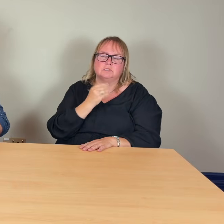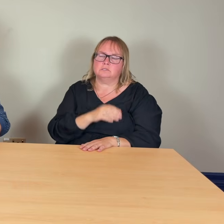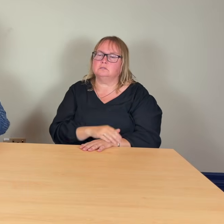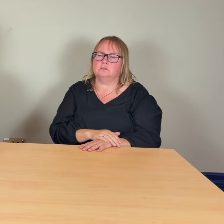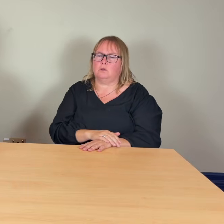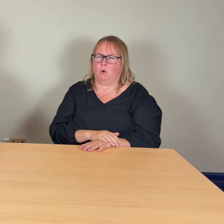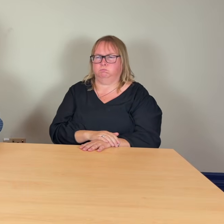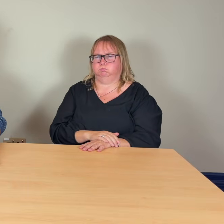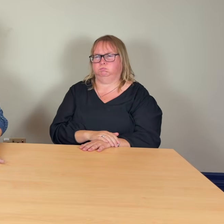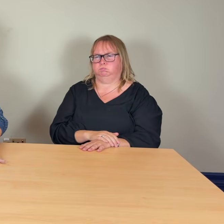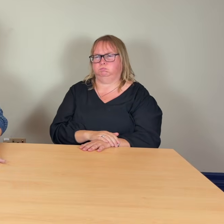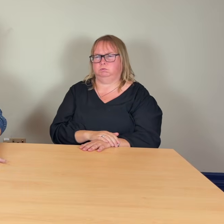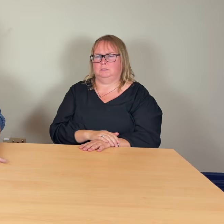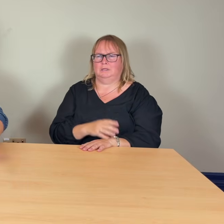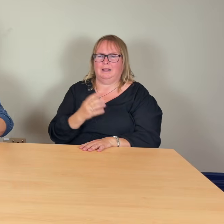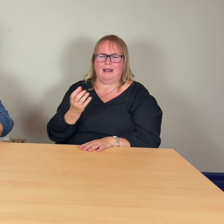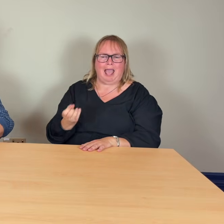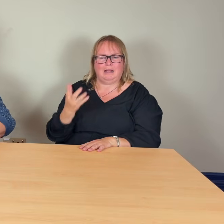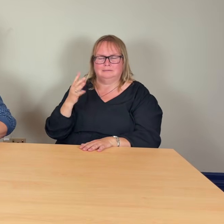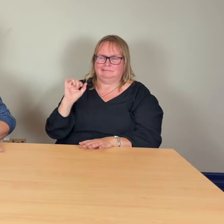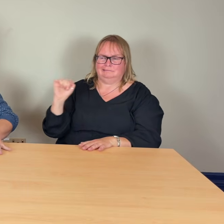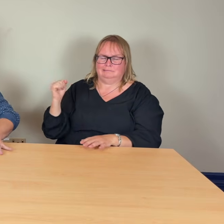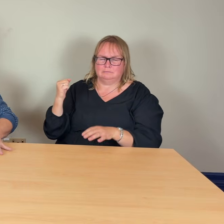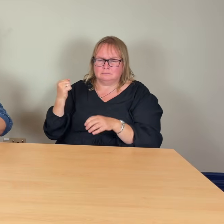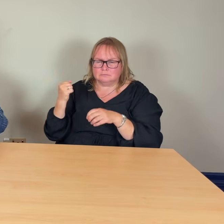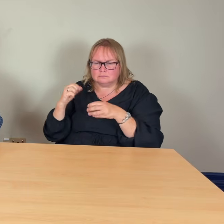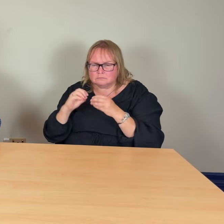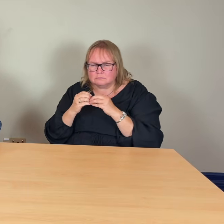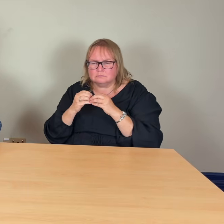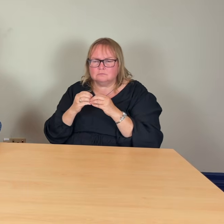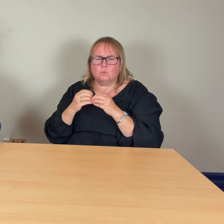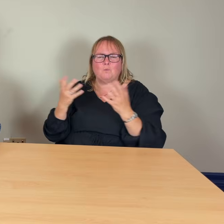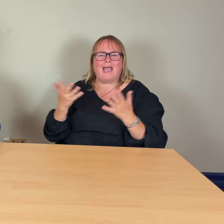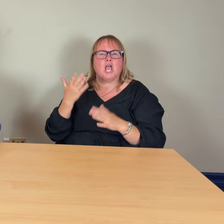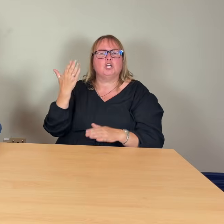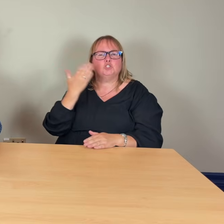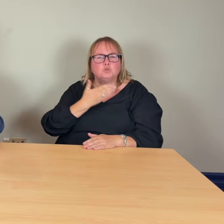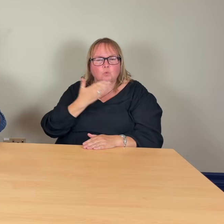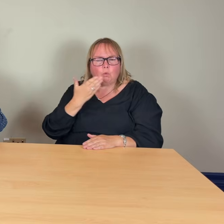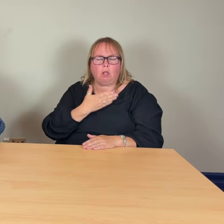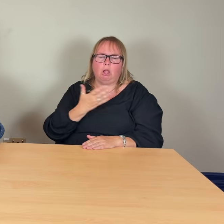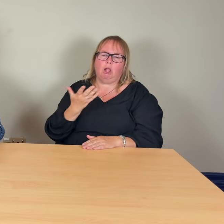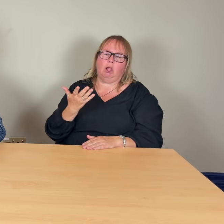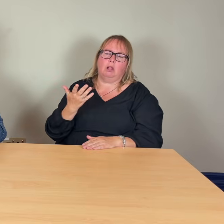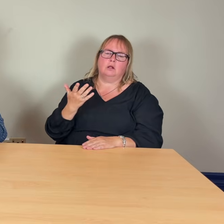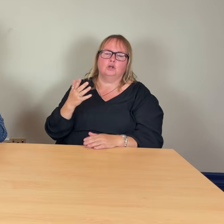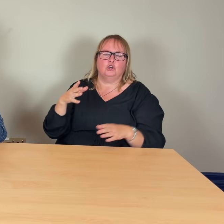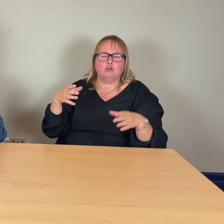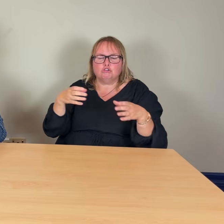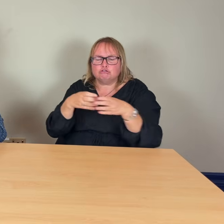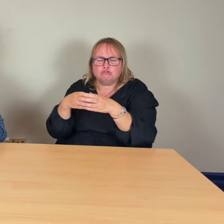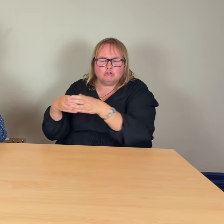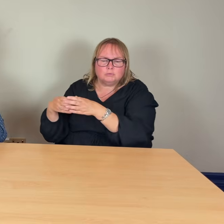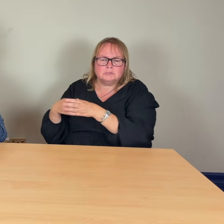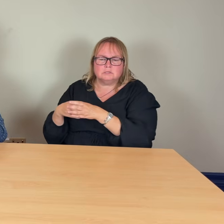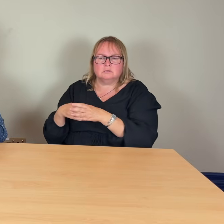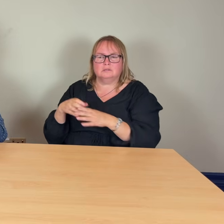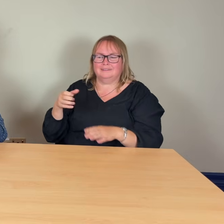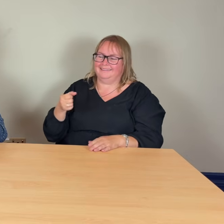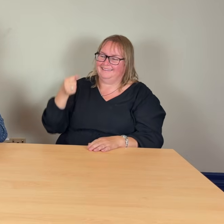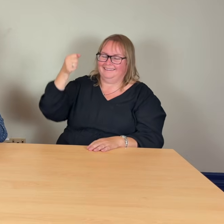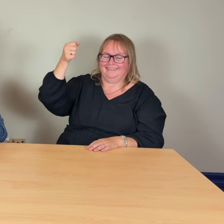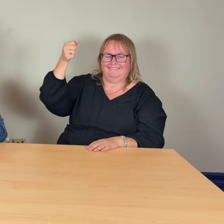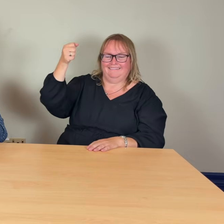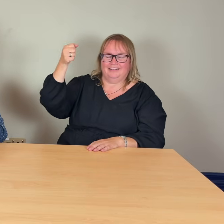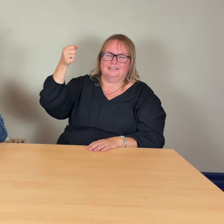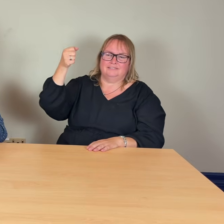We've made these, well, for many years now in schools and with other groups. And lots of people use them not